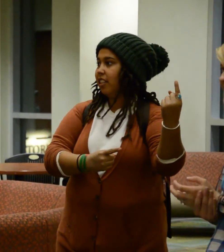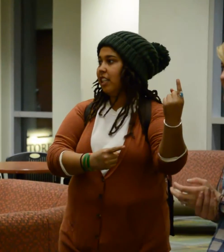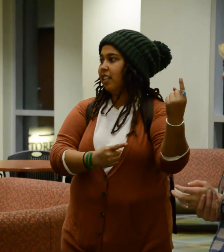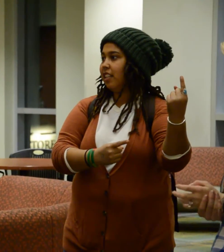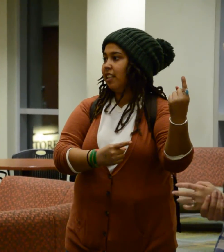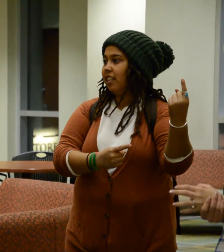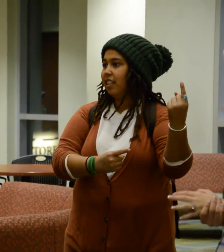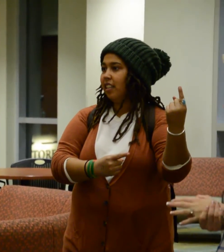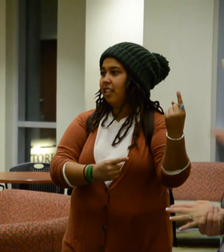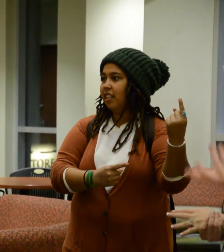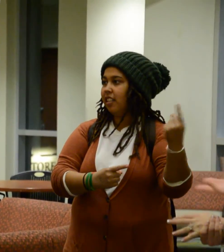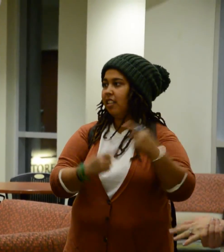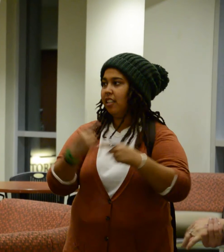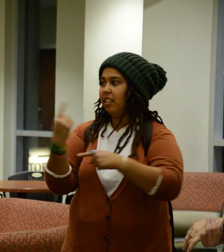Deaf families can get the sameokay.